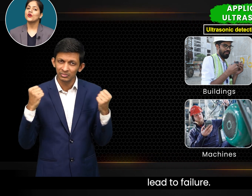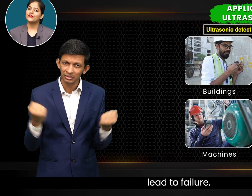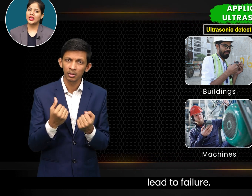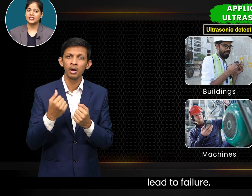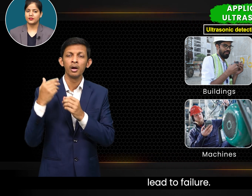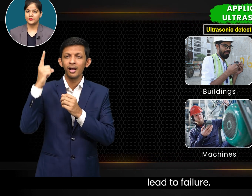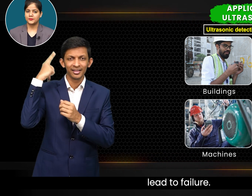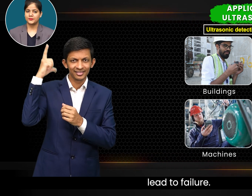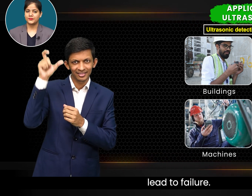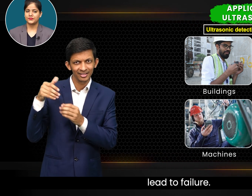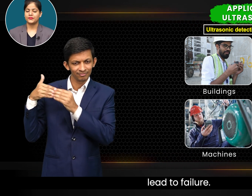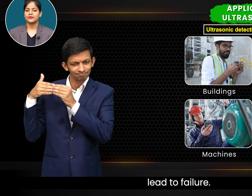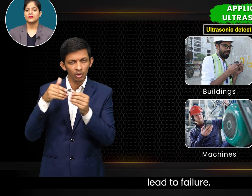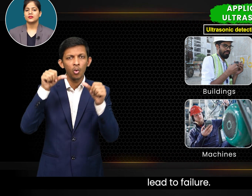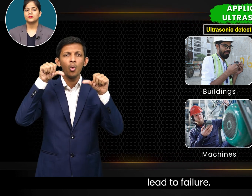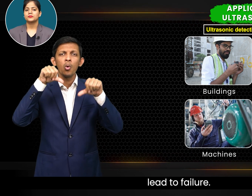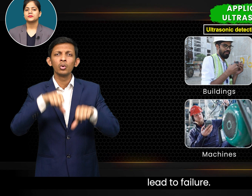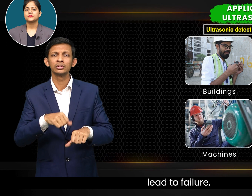to failure.